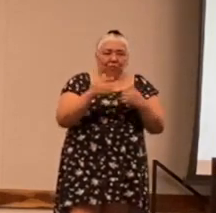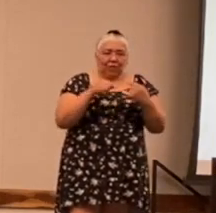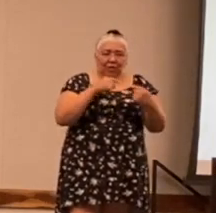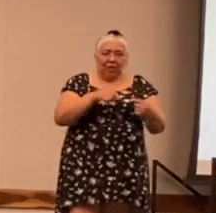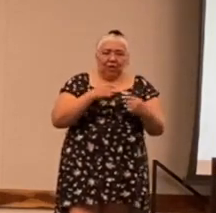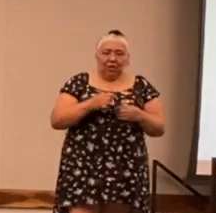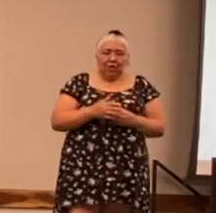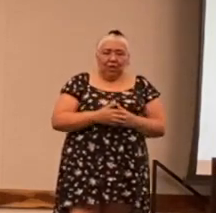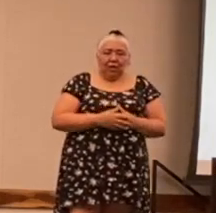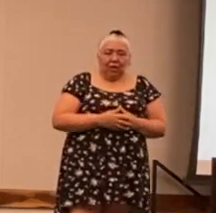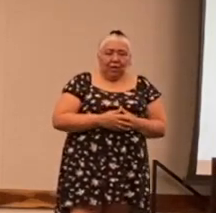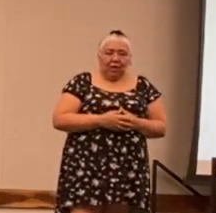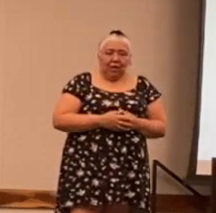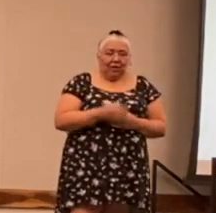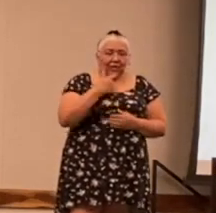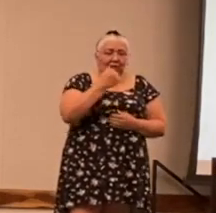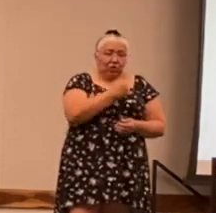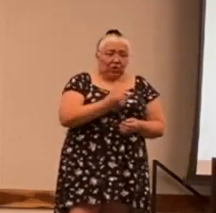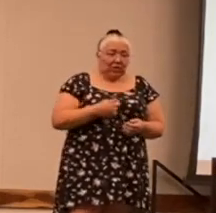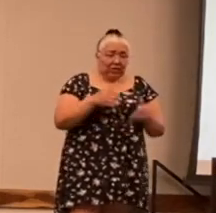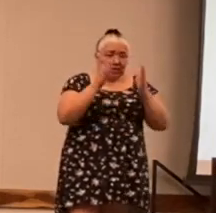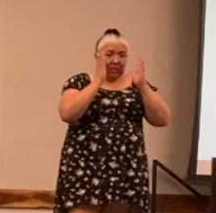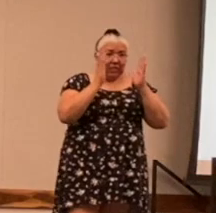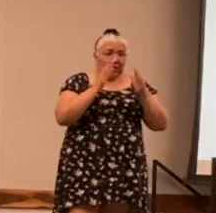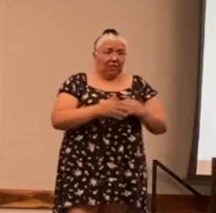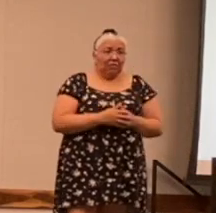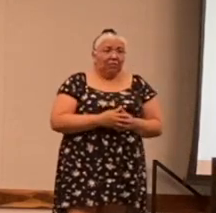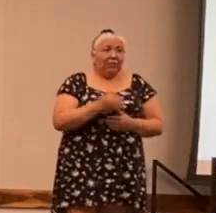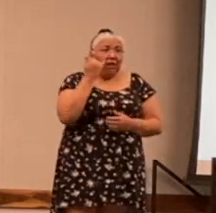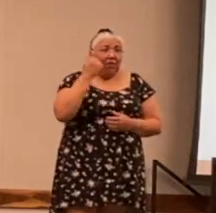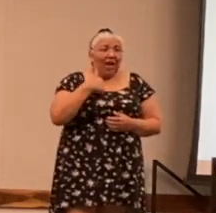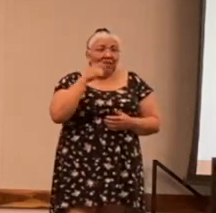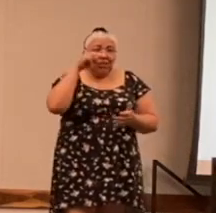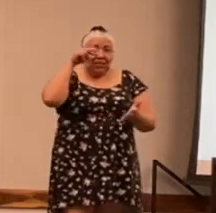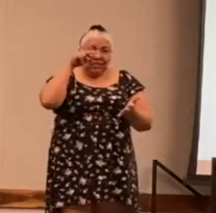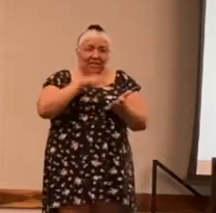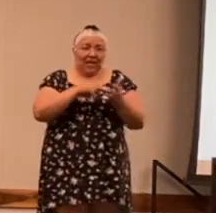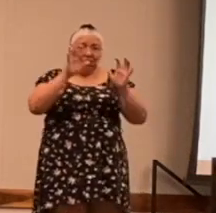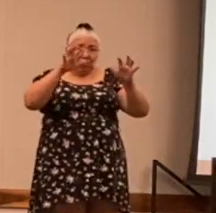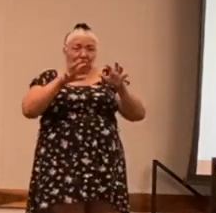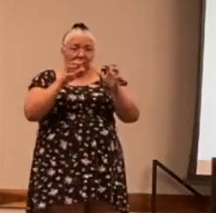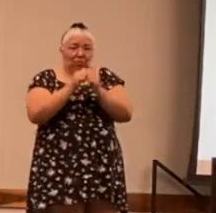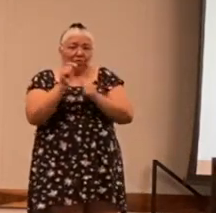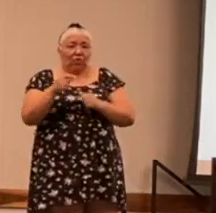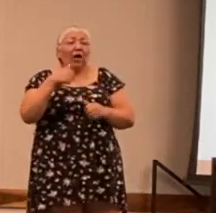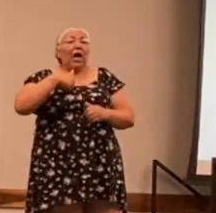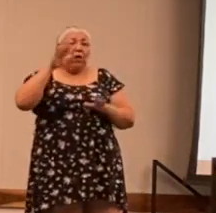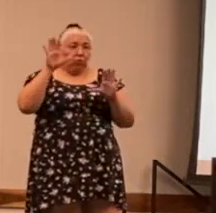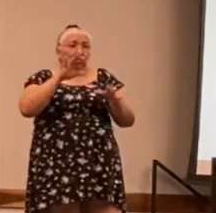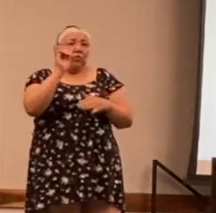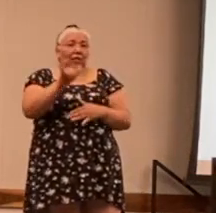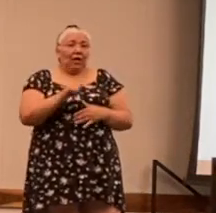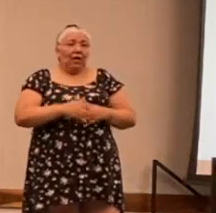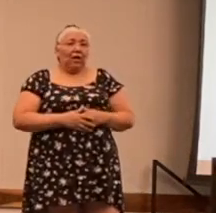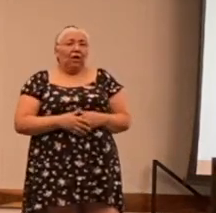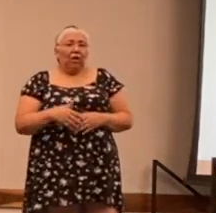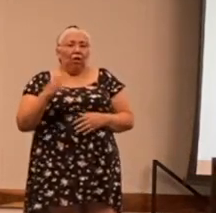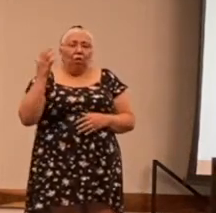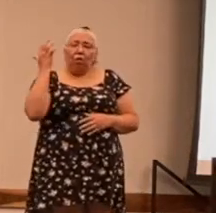said, Jason, listen. He says, if I have to stand in the rain with you, I'll do it.